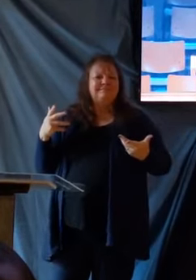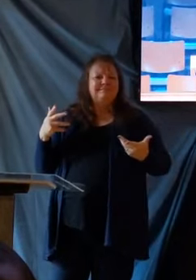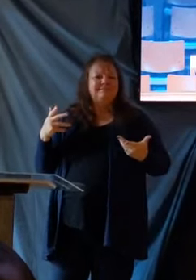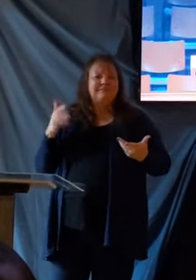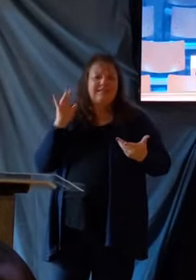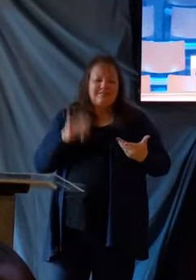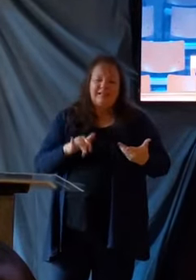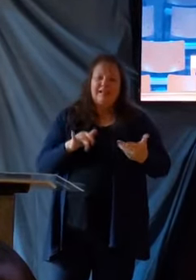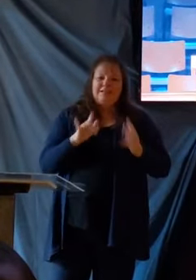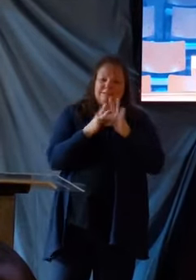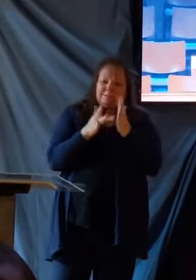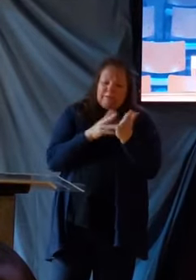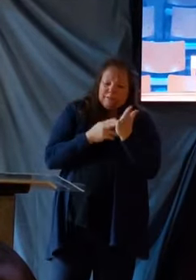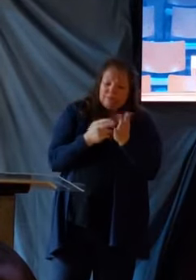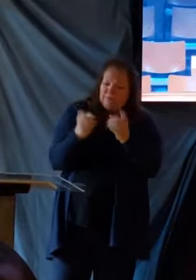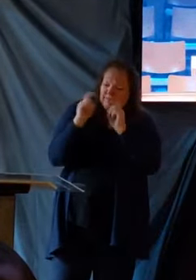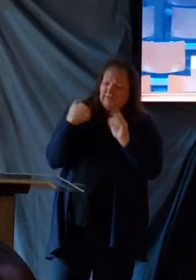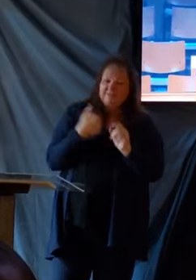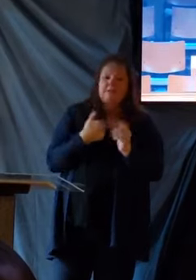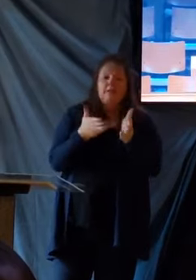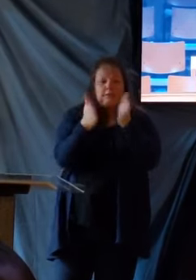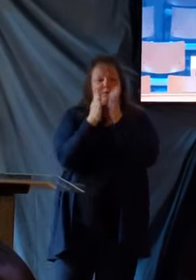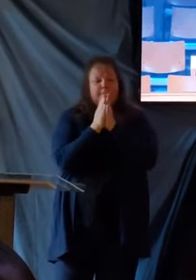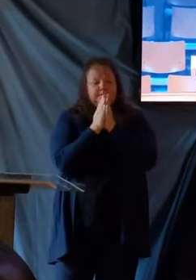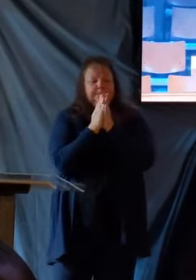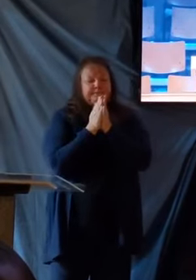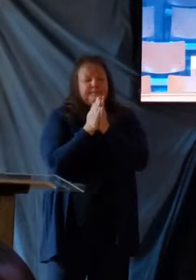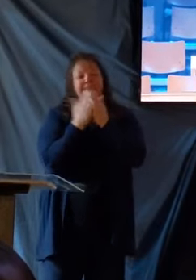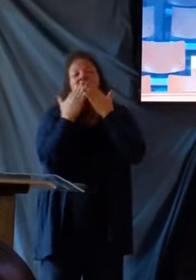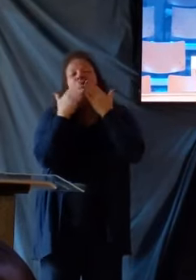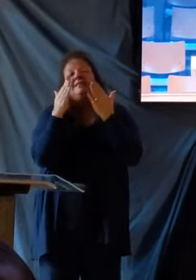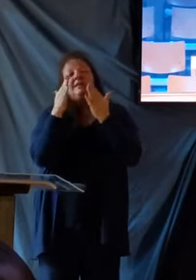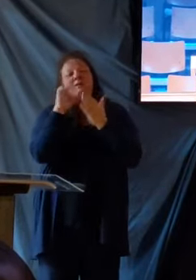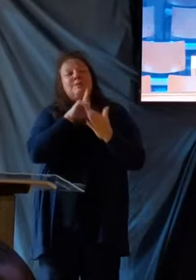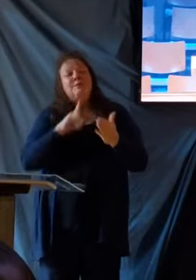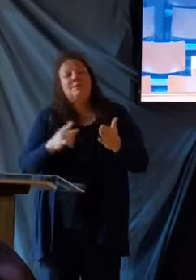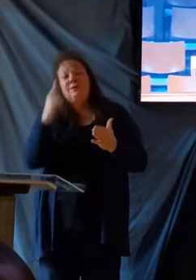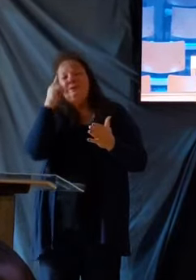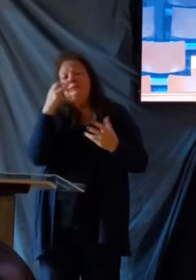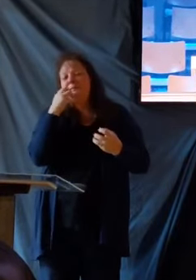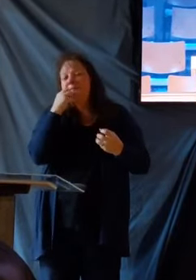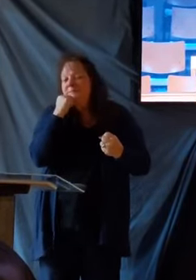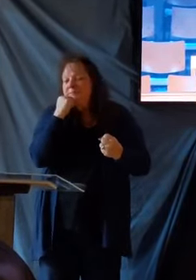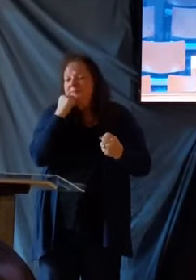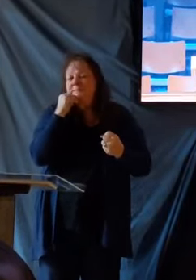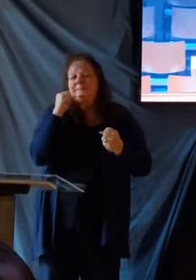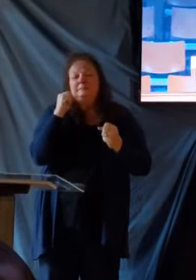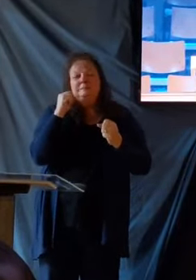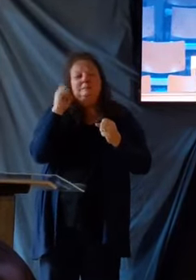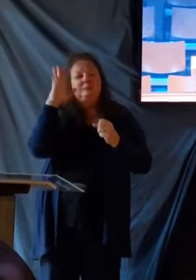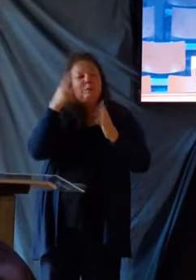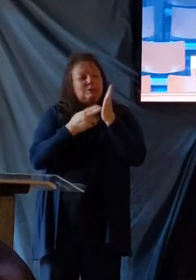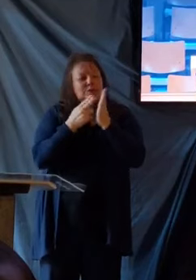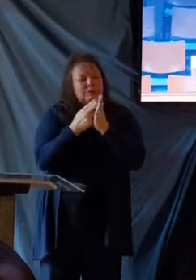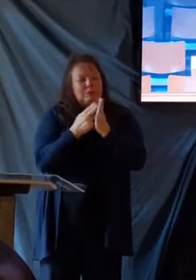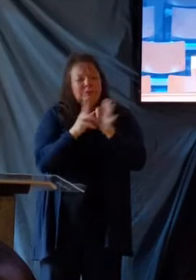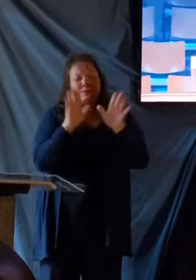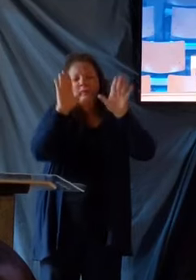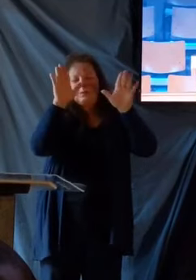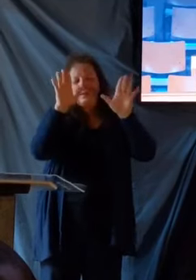And that's what biblical truth does for us. Let's pray together. Thank you, Lord, for the riches of your word. The greatness